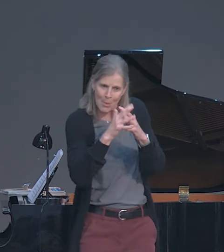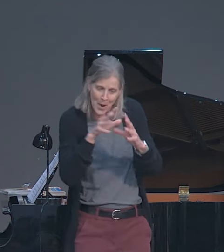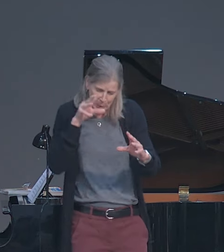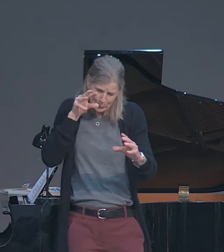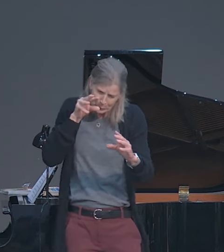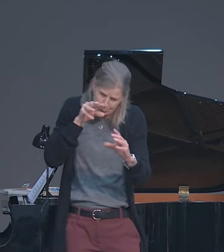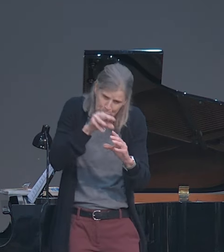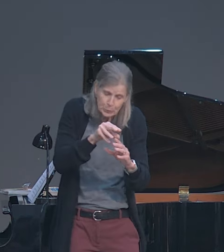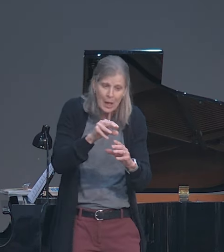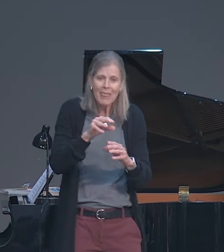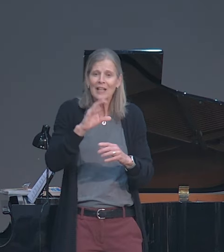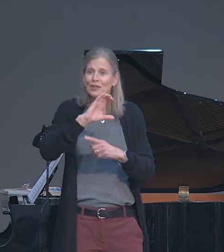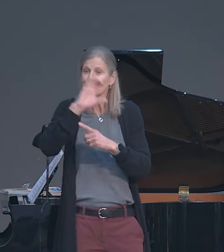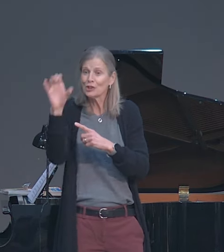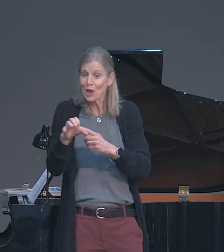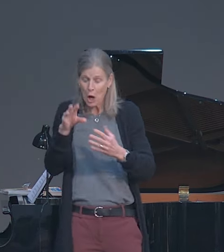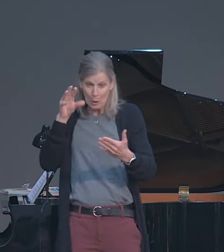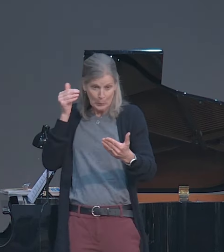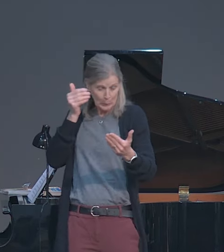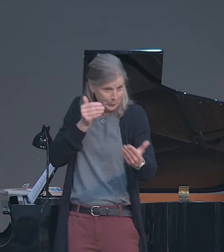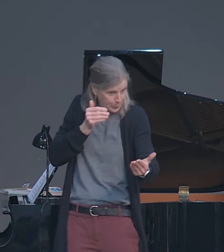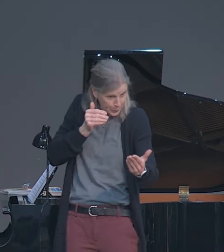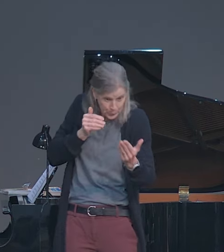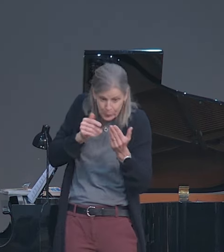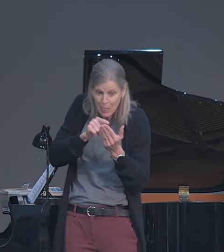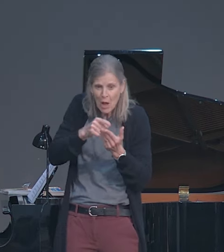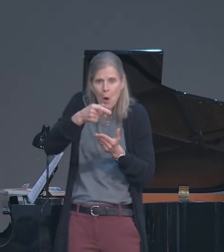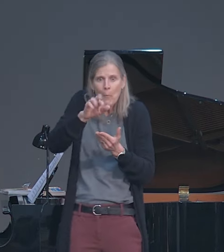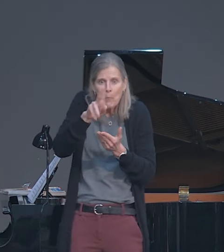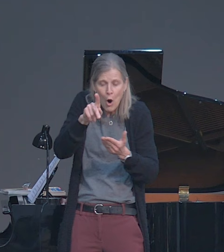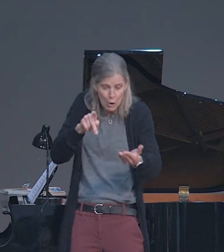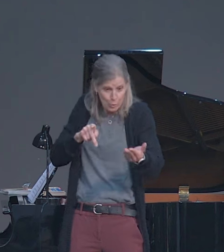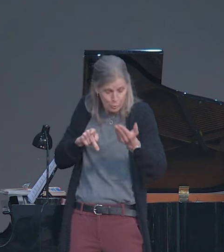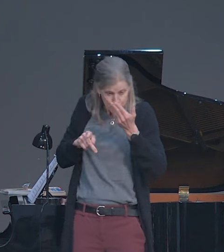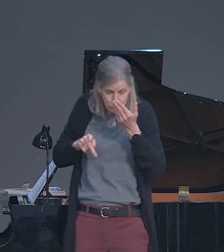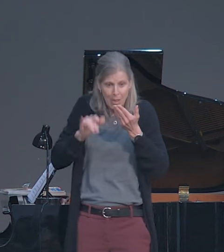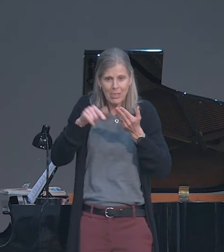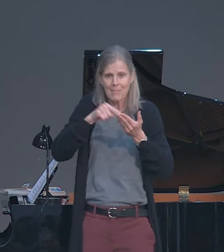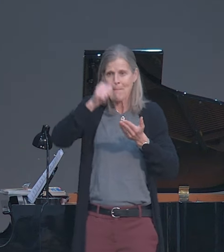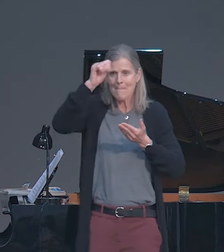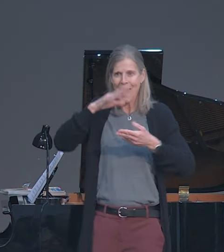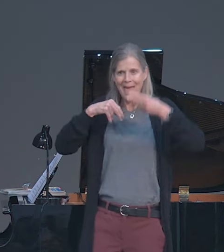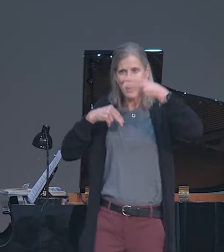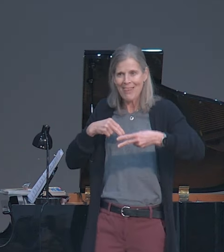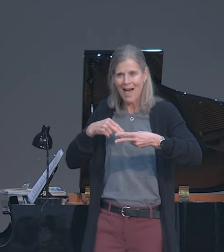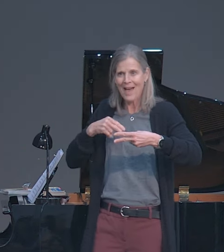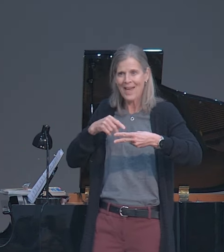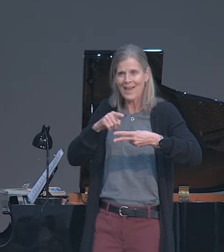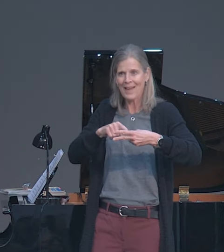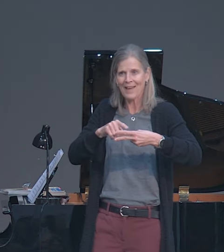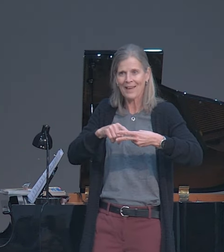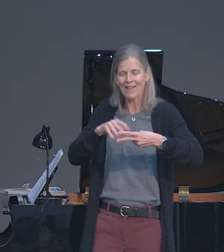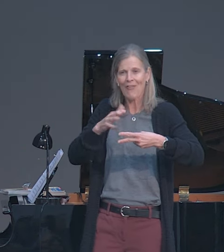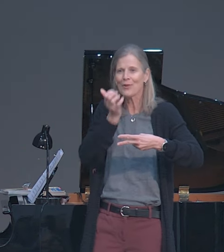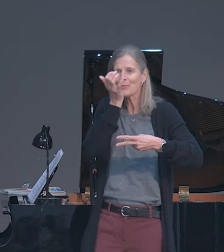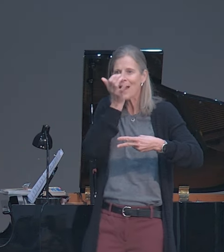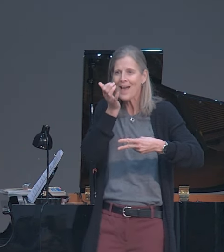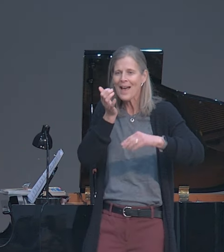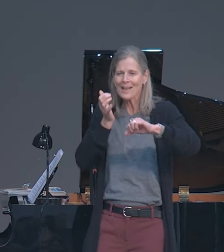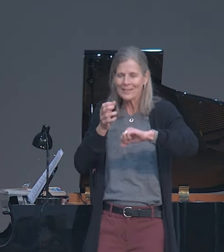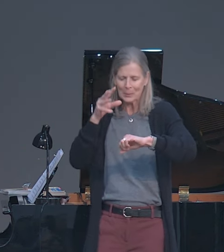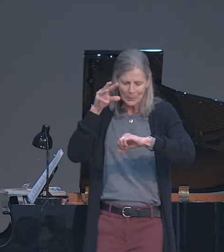then the city of Chicago, and then the park, and then this man lying on a blanket on the grass in the